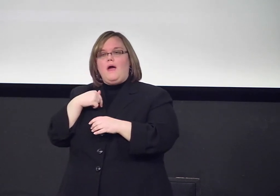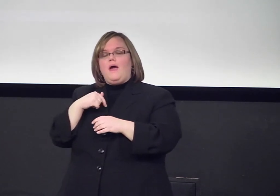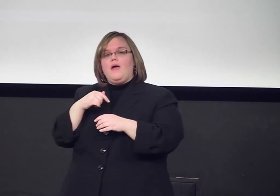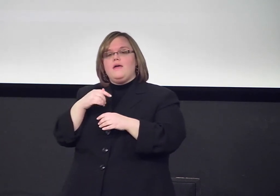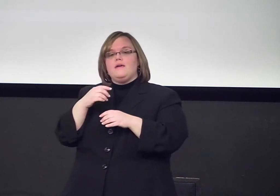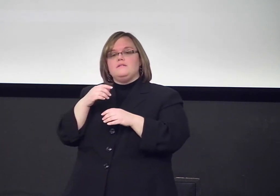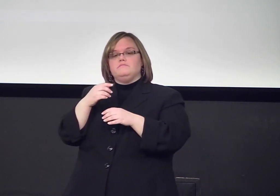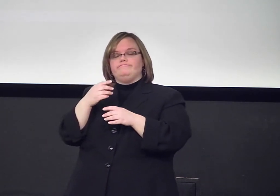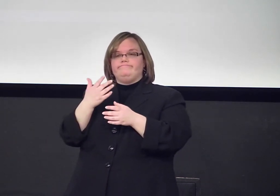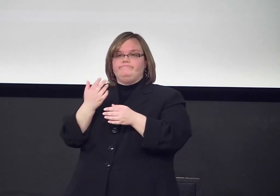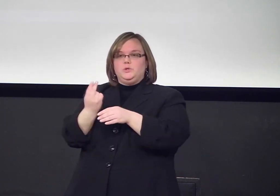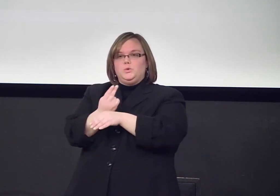how